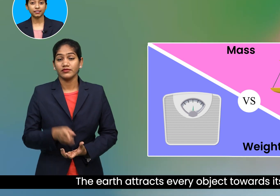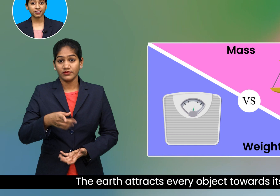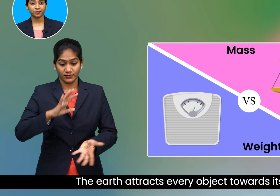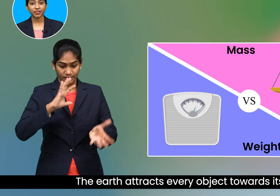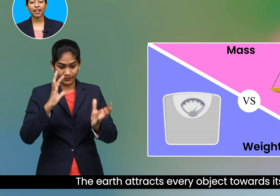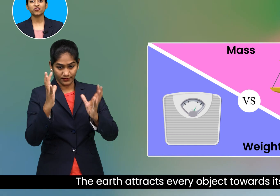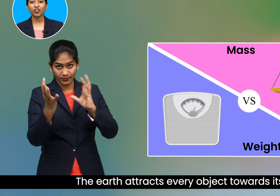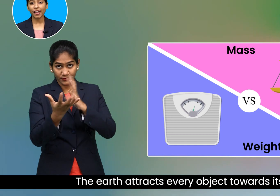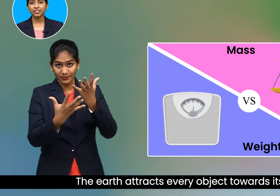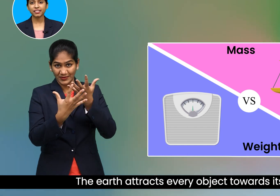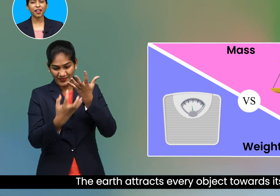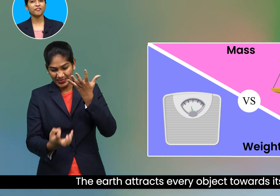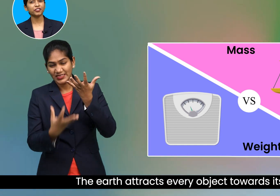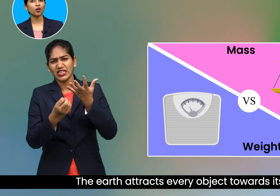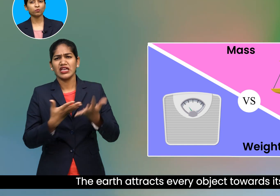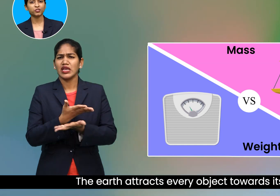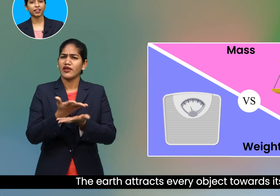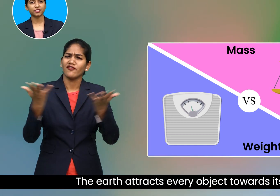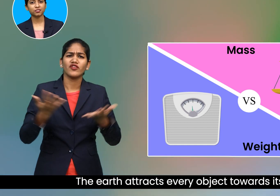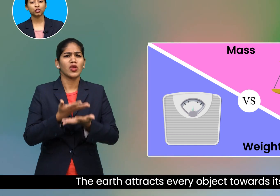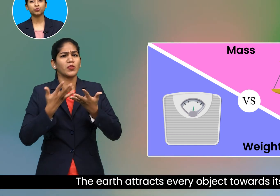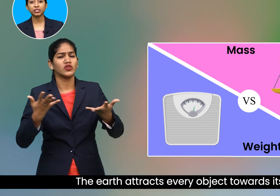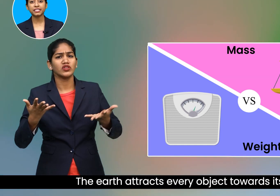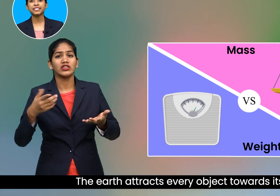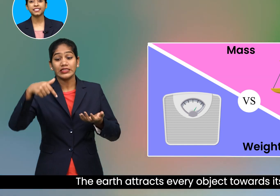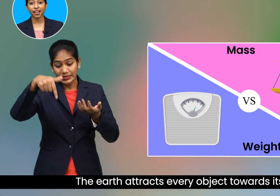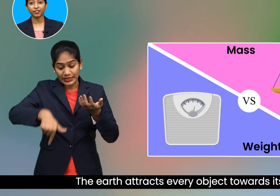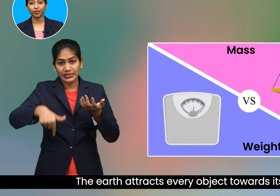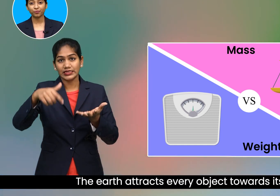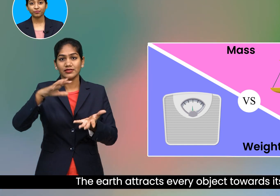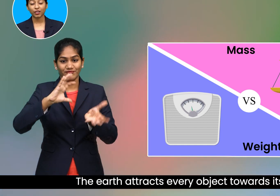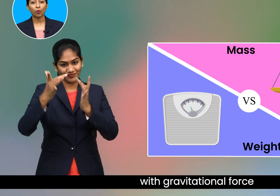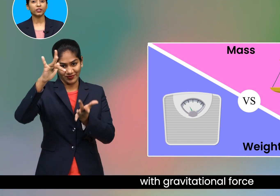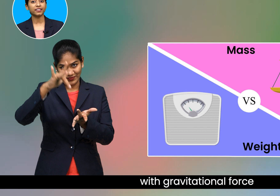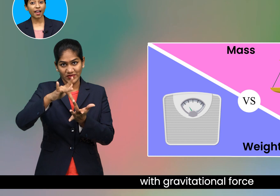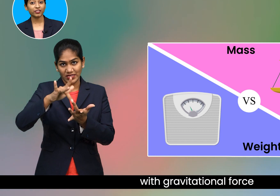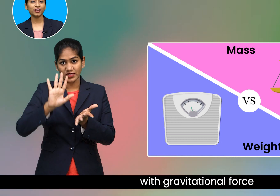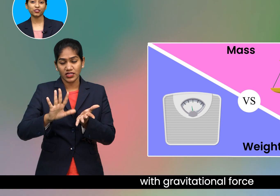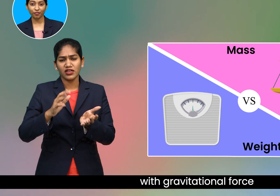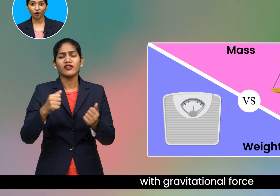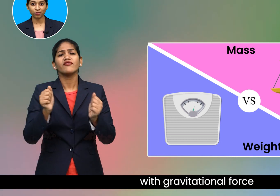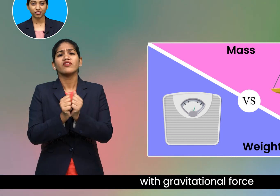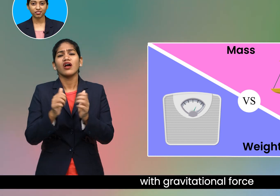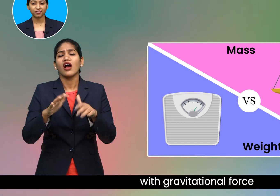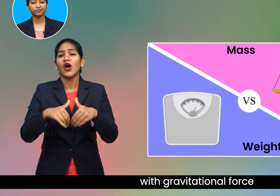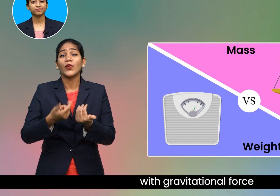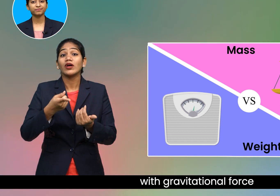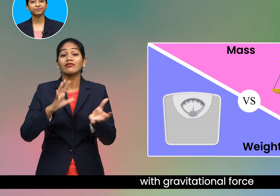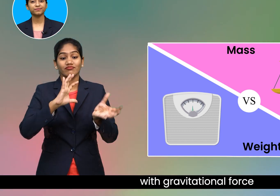The earth attracts every object towards its center with gravitational